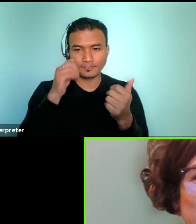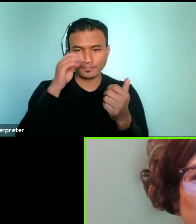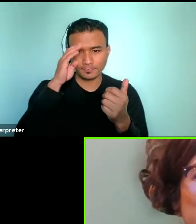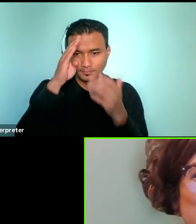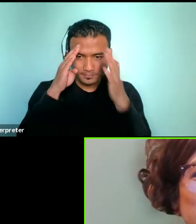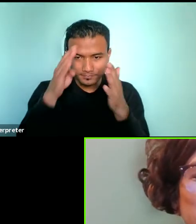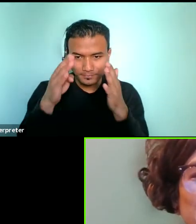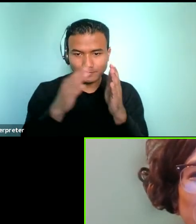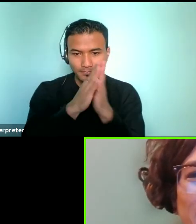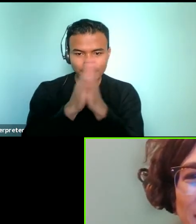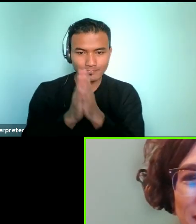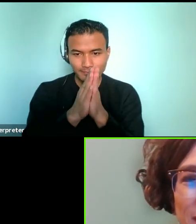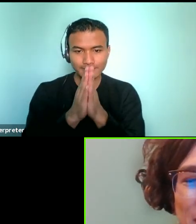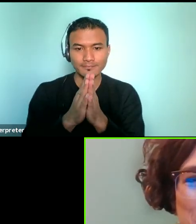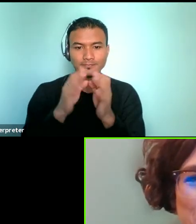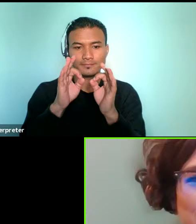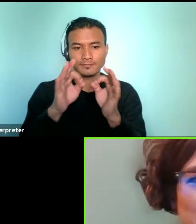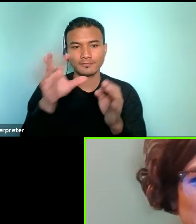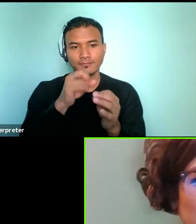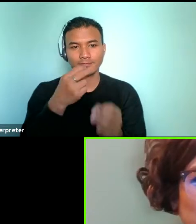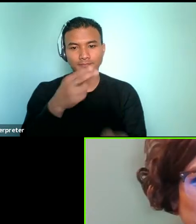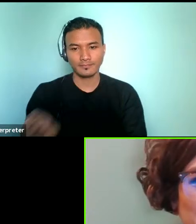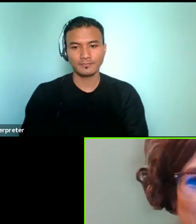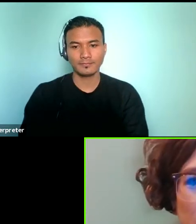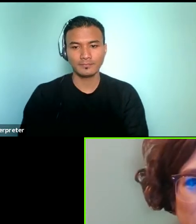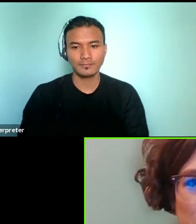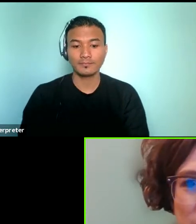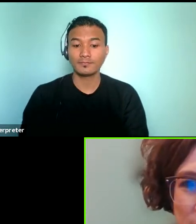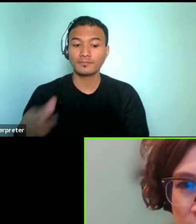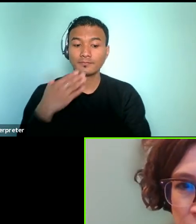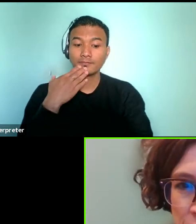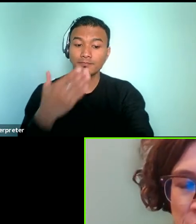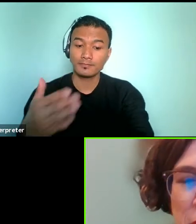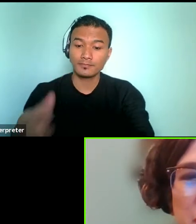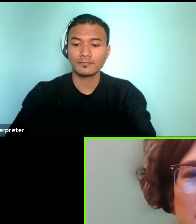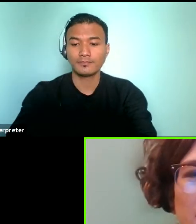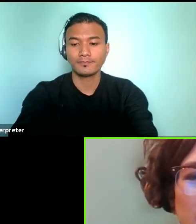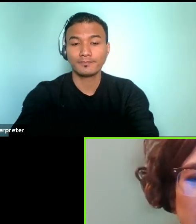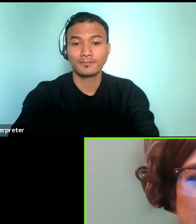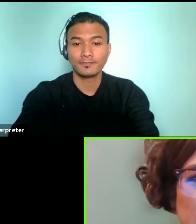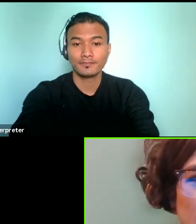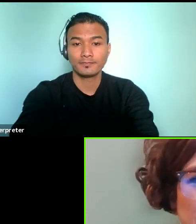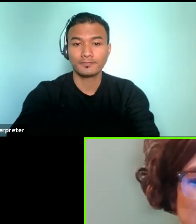morning, good afternoon. Thank you, everyone, for being here.